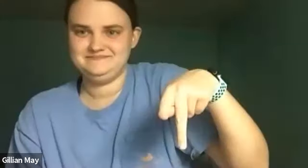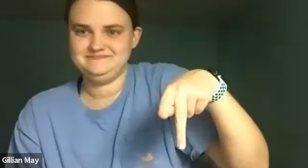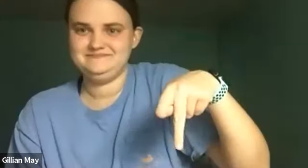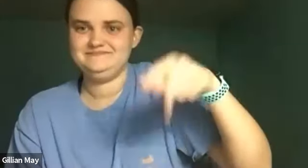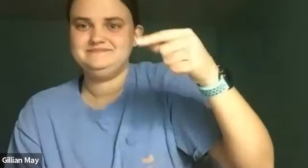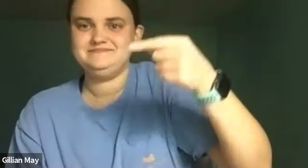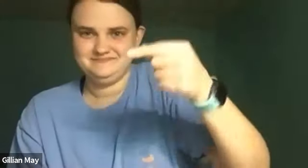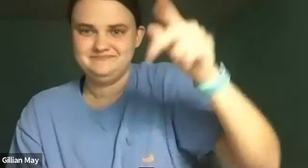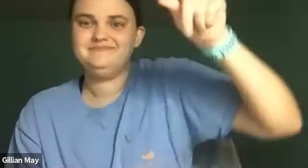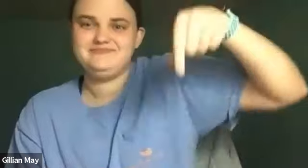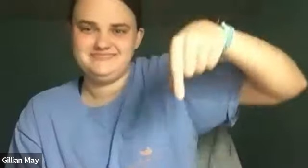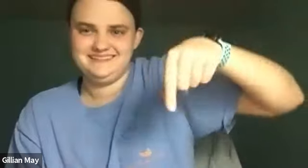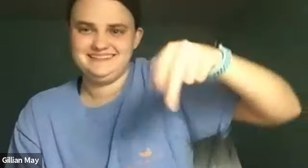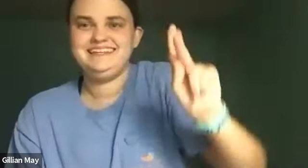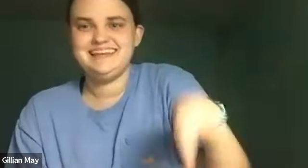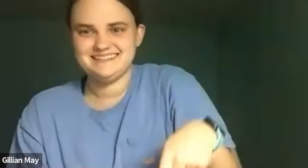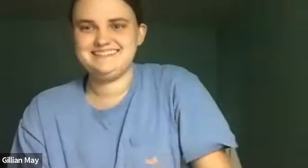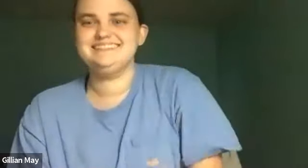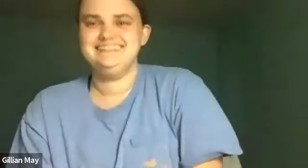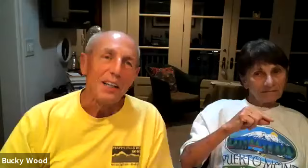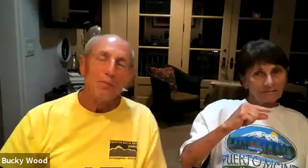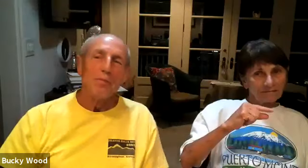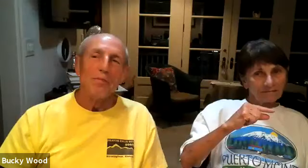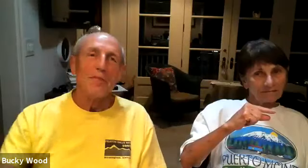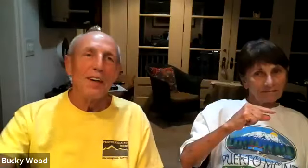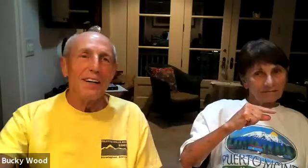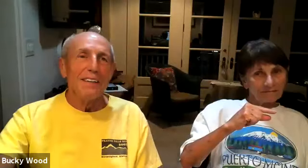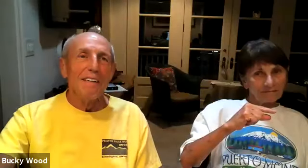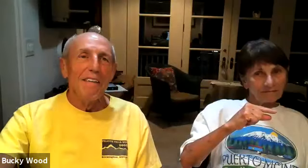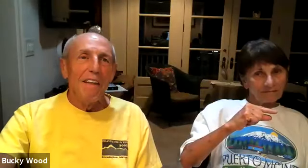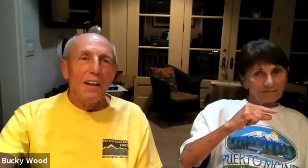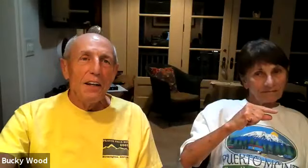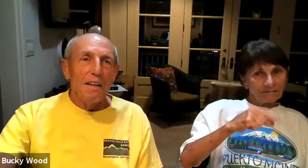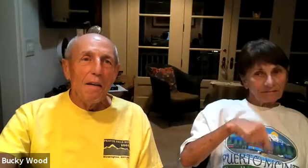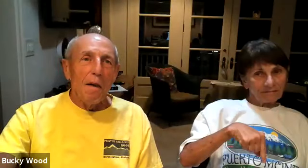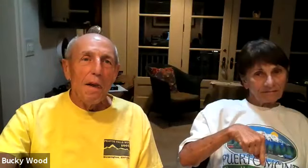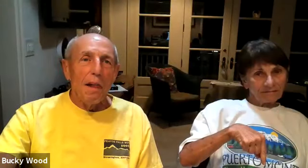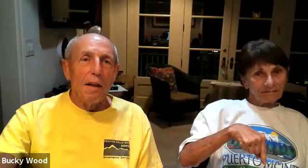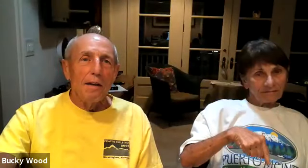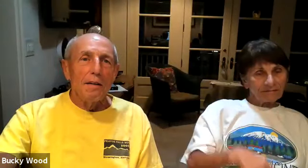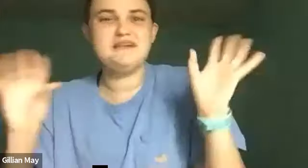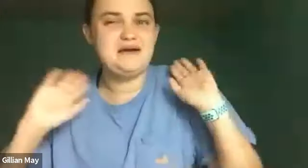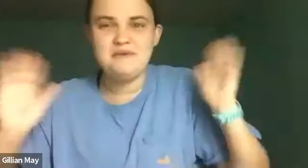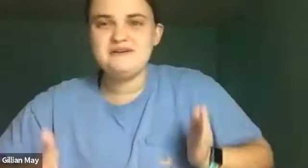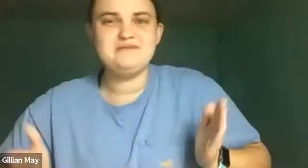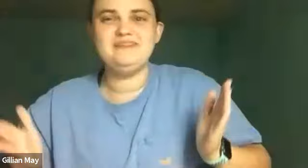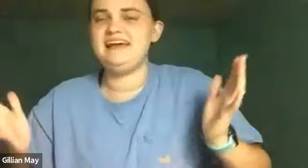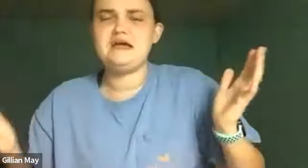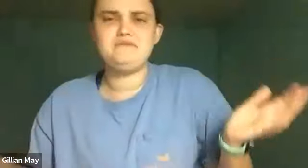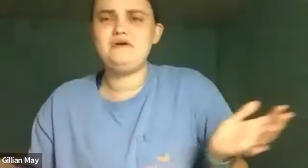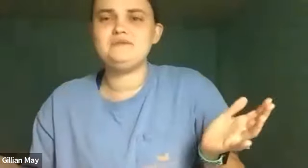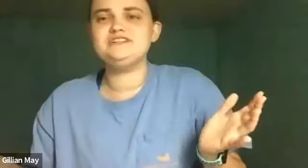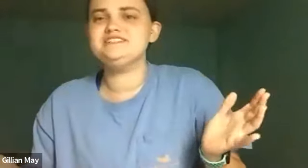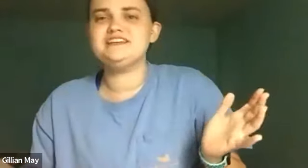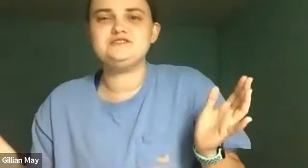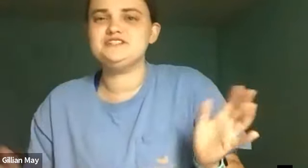Q, P, K. Yes. Okay. All right. Yes. No, you're totally fine. Those questions I welcome. Like I welcome questions that are just